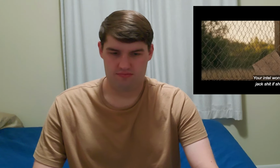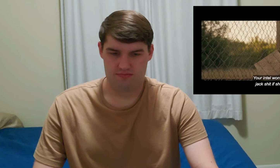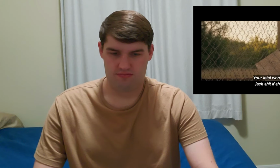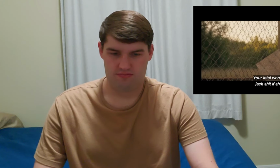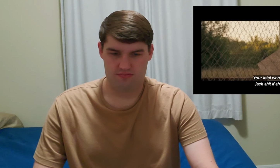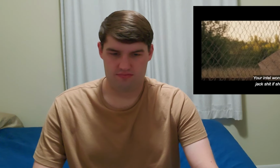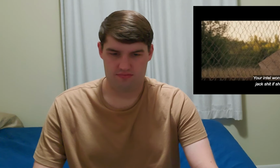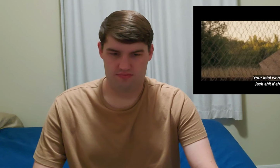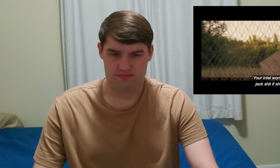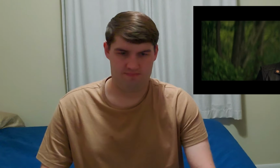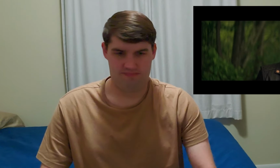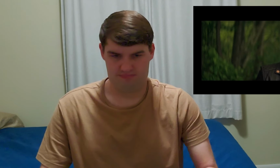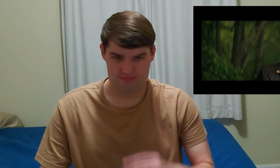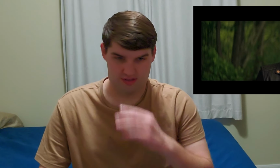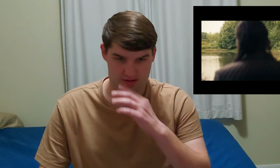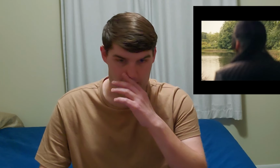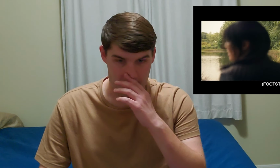shit if she's gone.